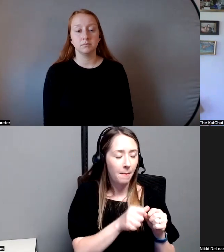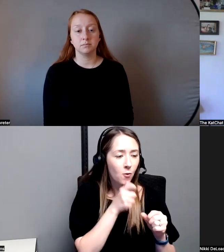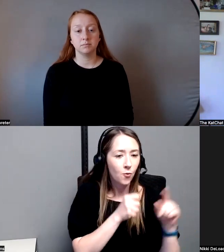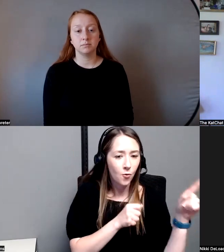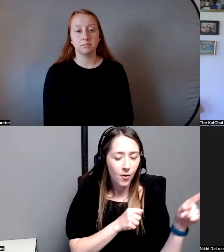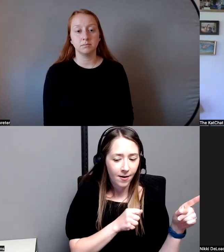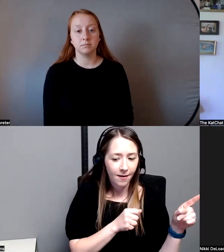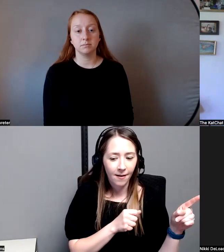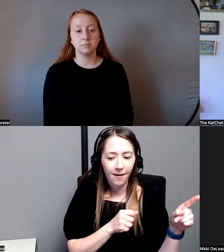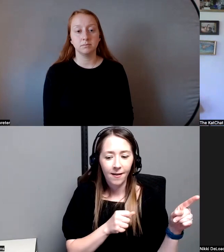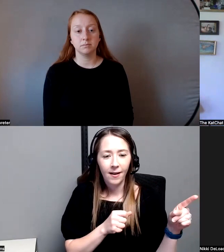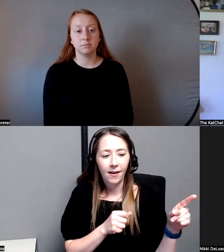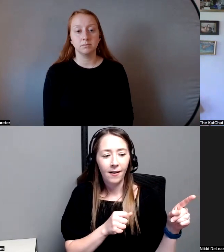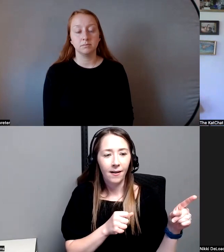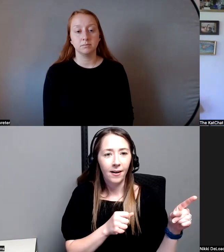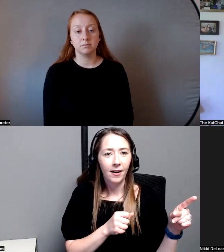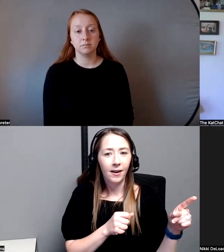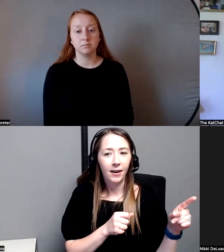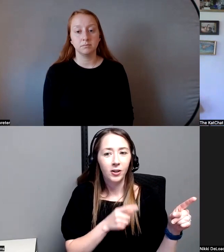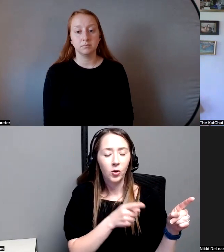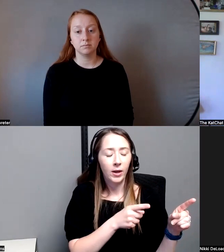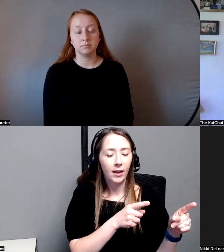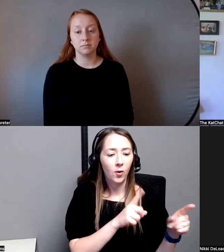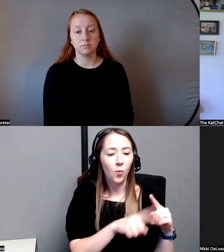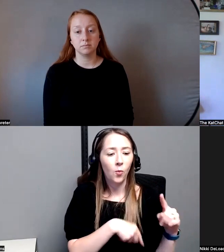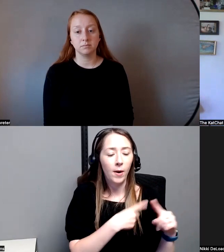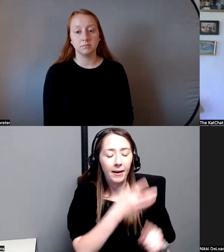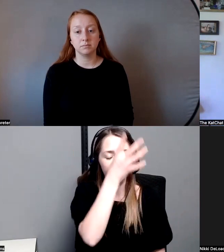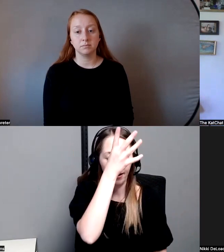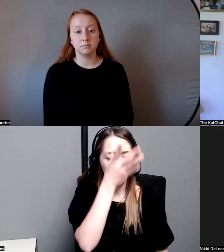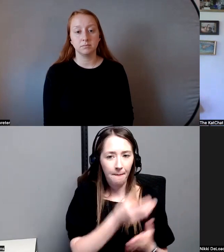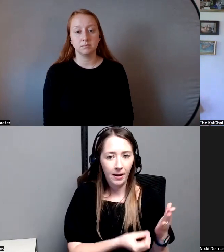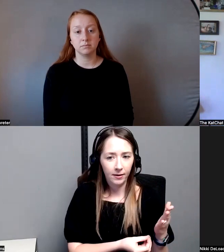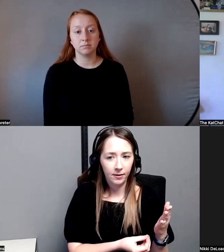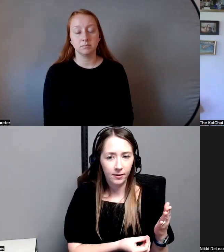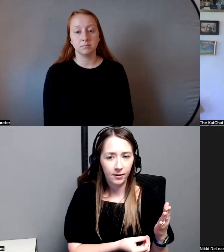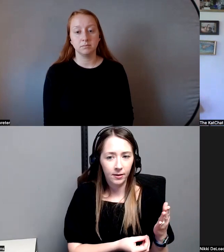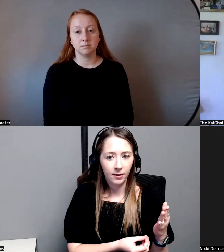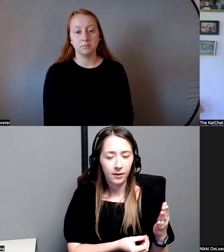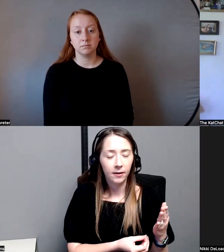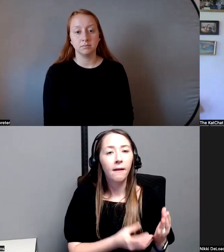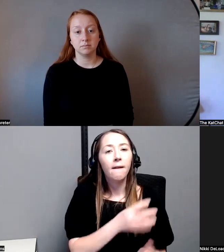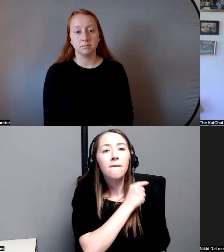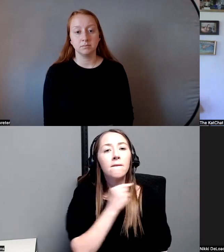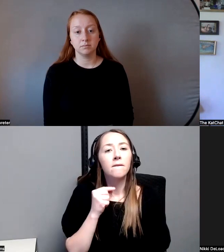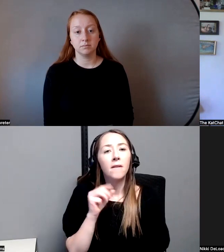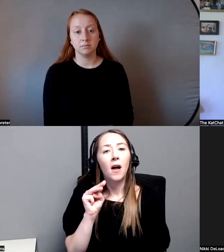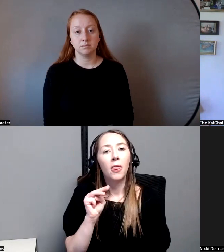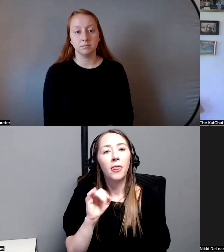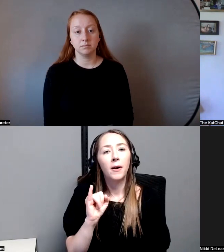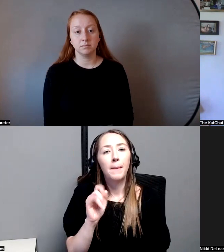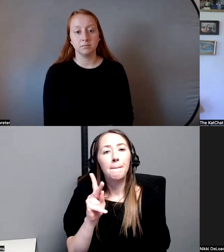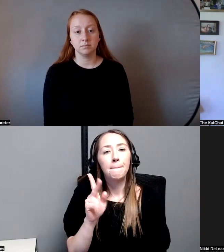legacy. Somebody after he passed, Father Mike Mannion, who is an